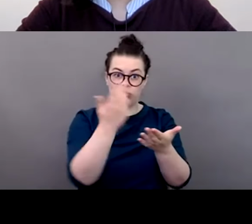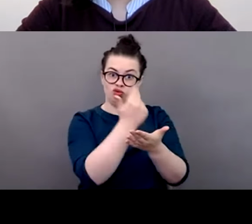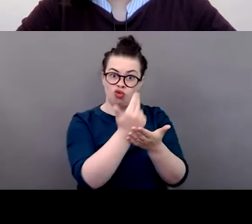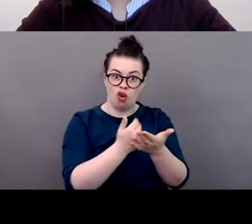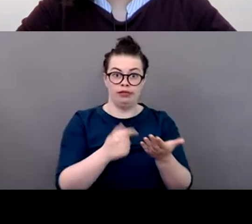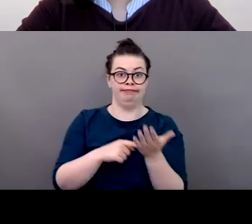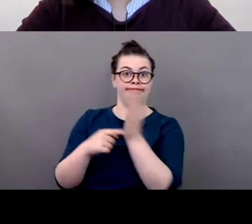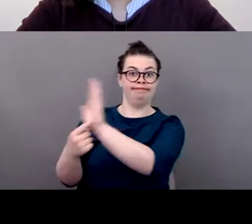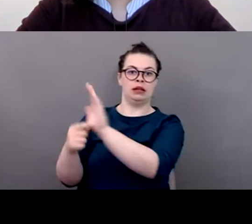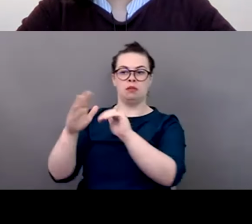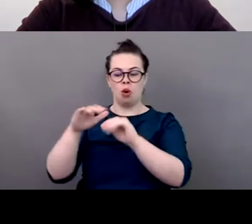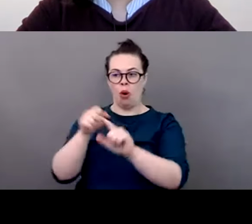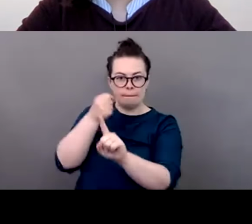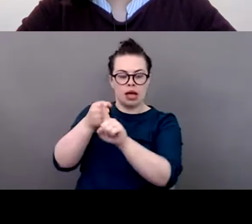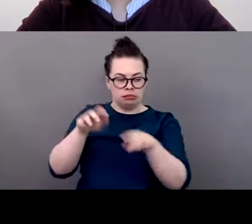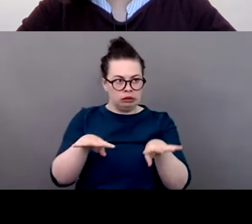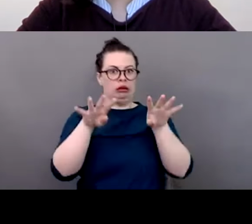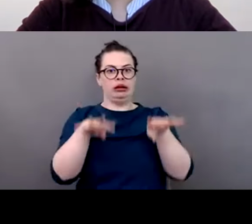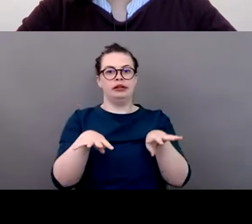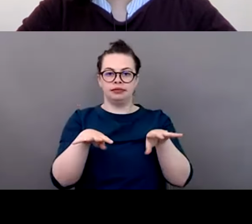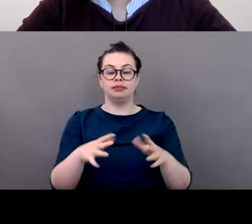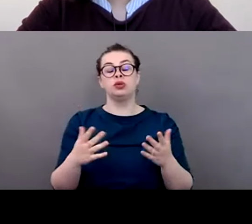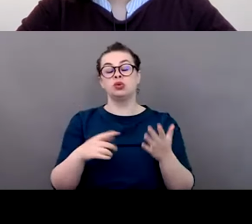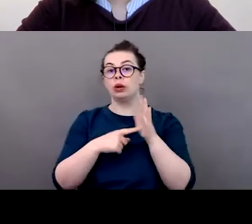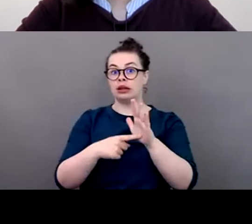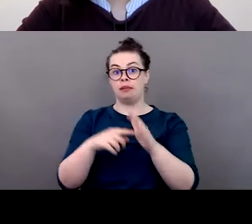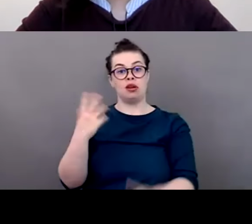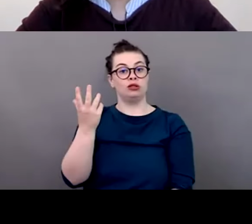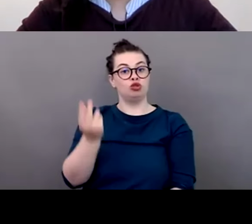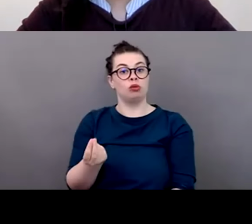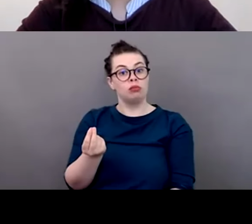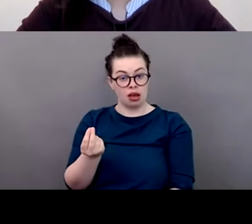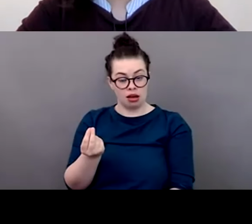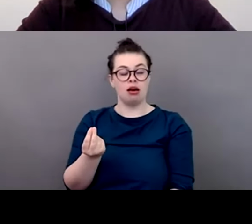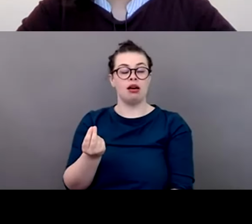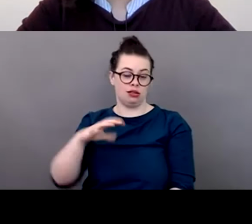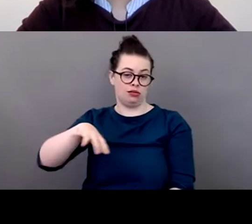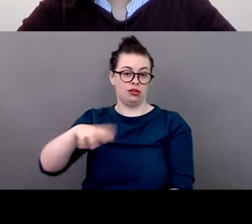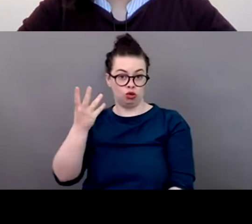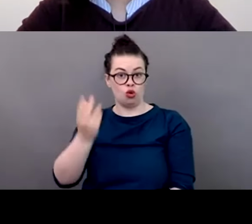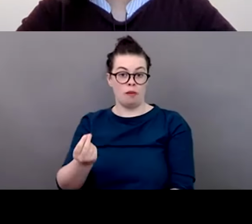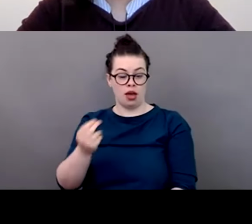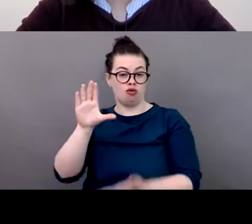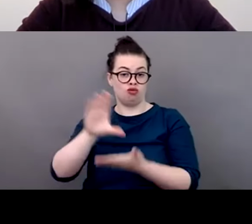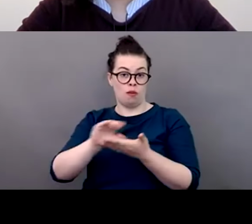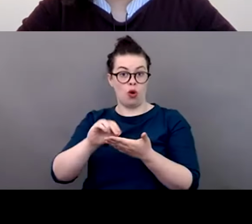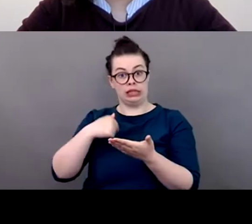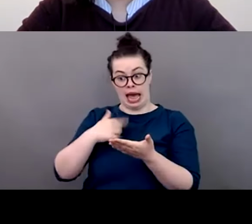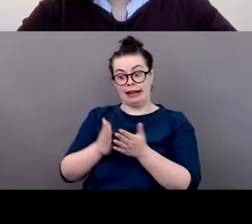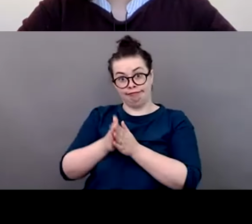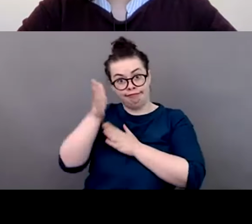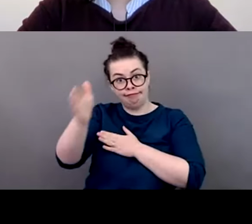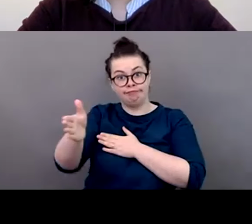Disability Rights International prepared a report on Serbia, and I went to Geneva to give a personal